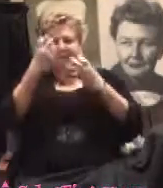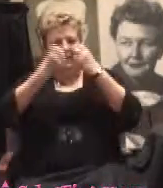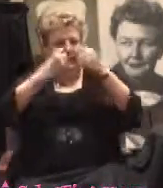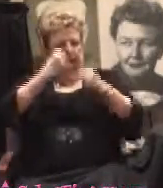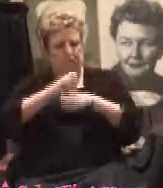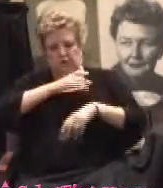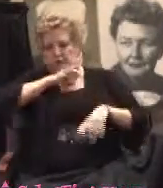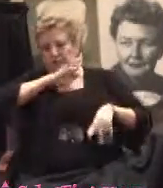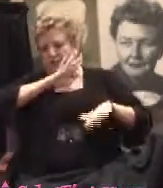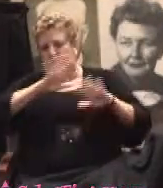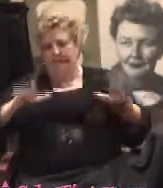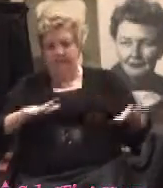Because I was a single guy.